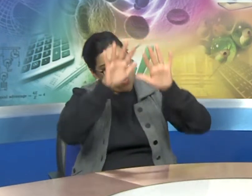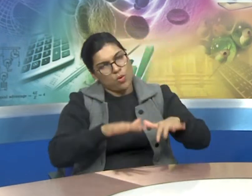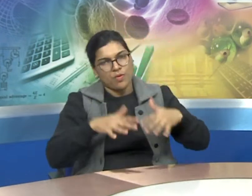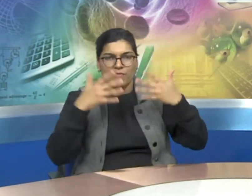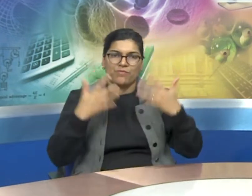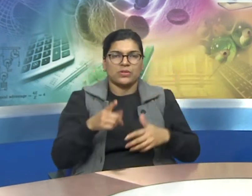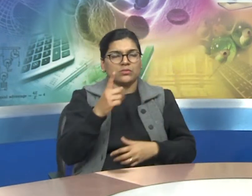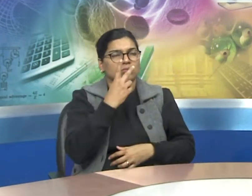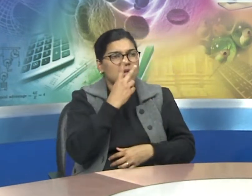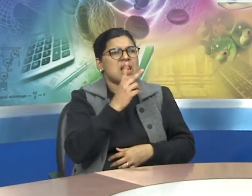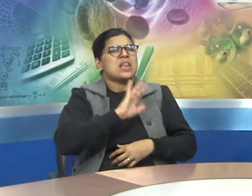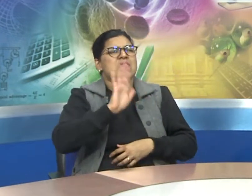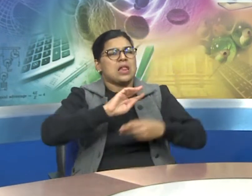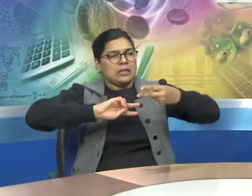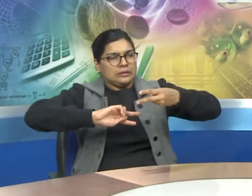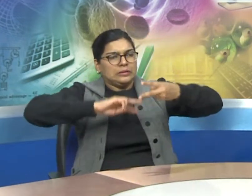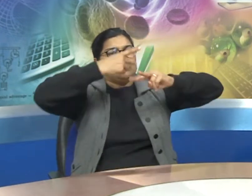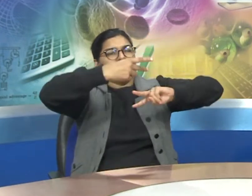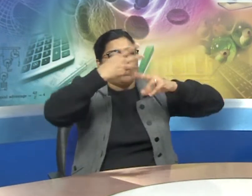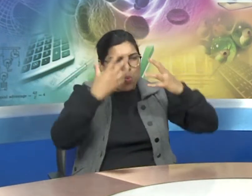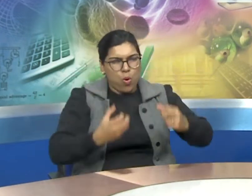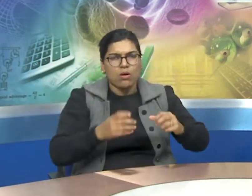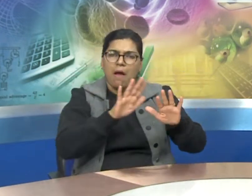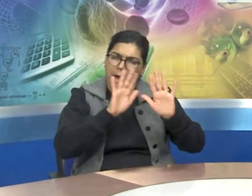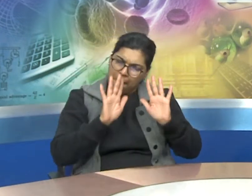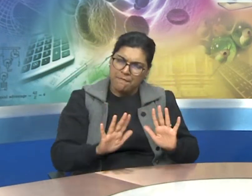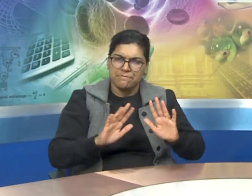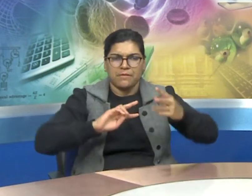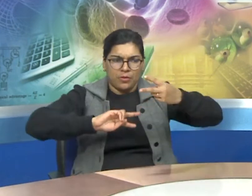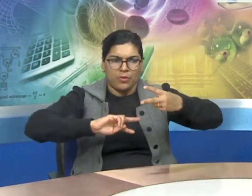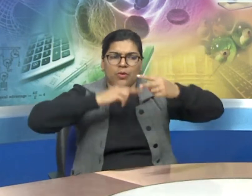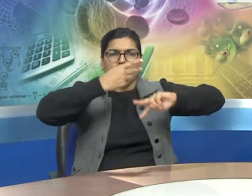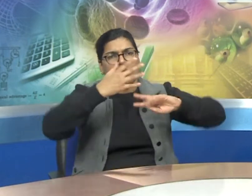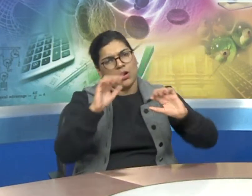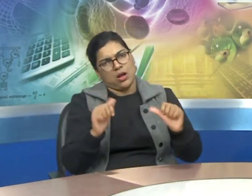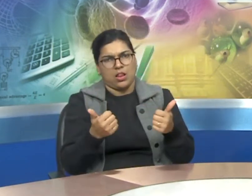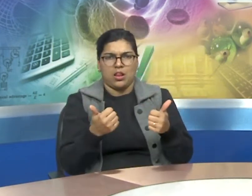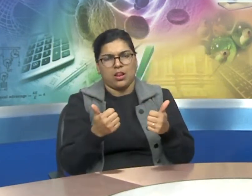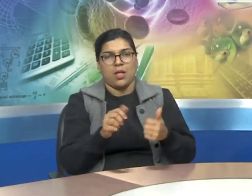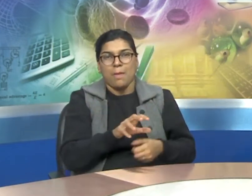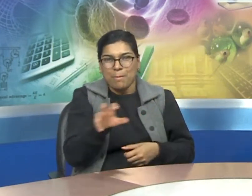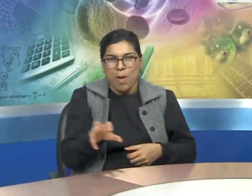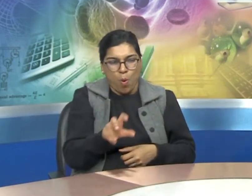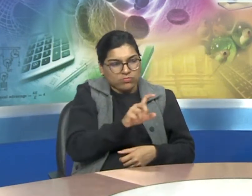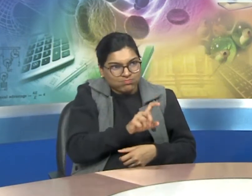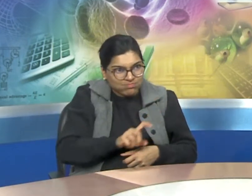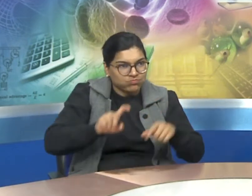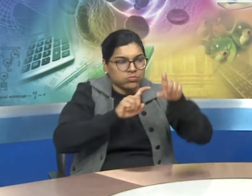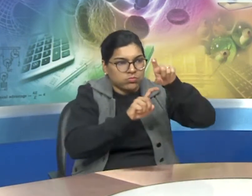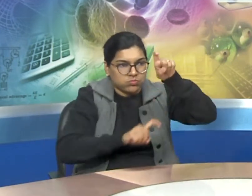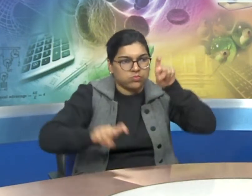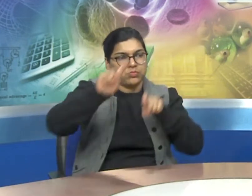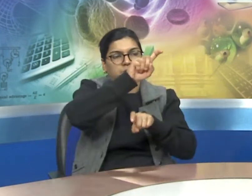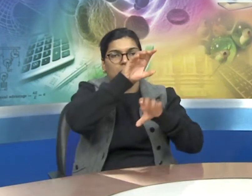some slides ready and we want to interchange some slides, so that interchange of slides is also possible with the help